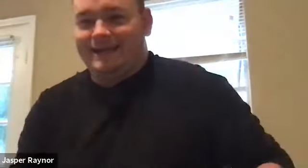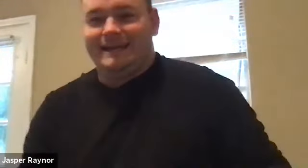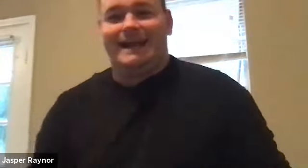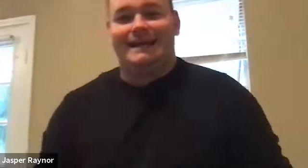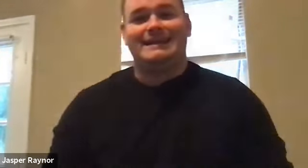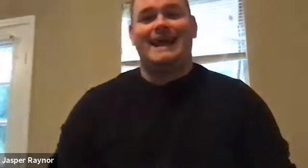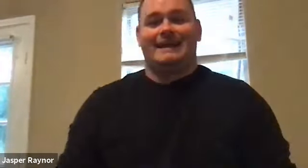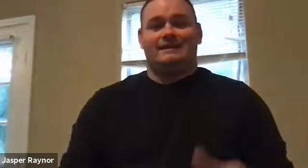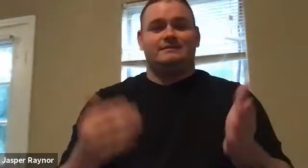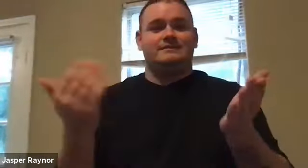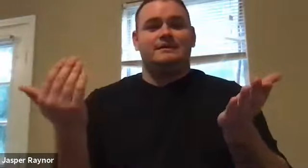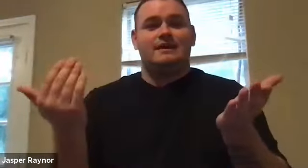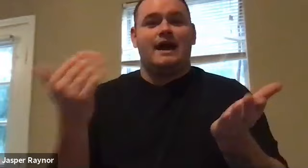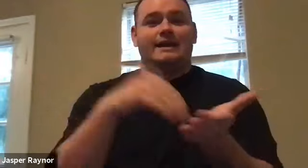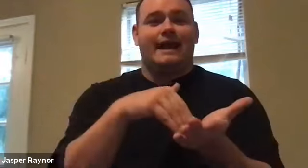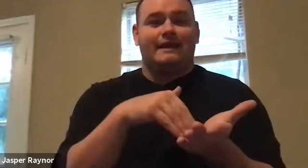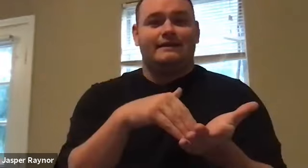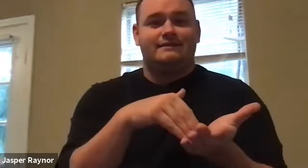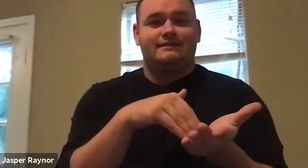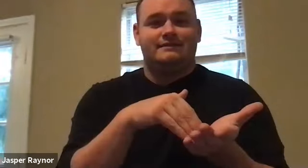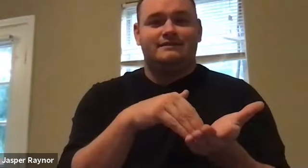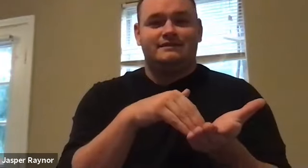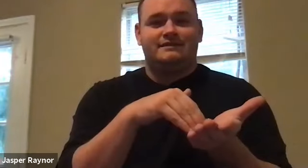AGAIN, again. Again.